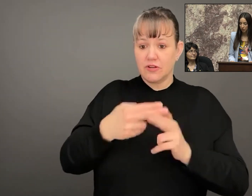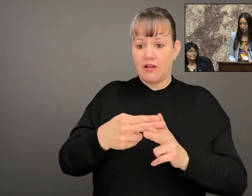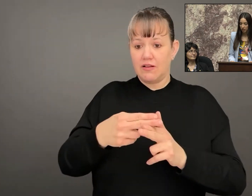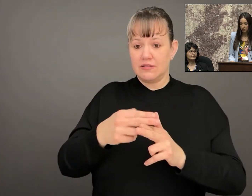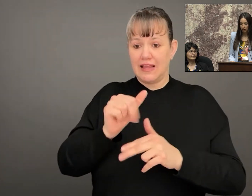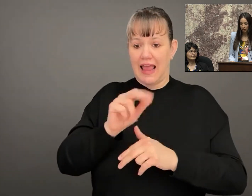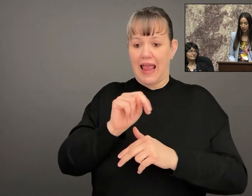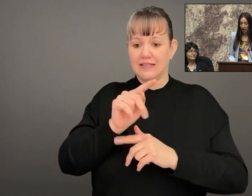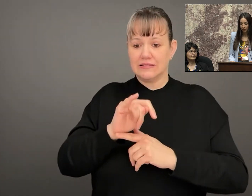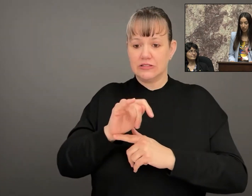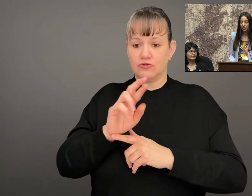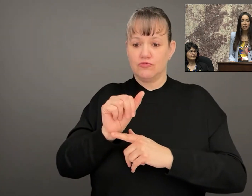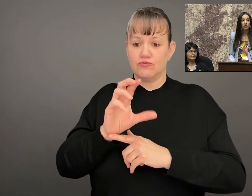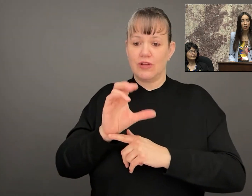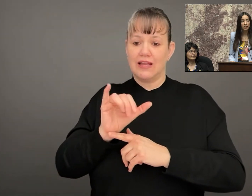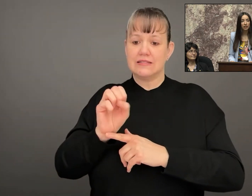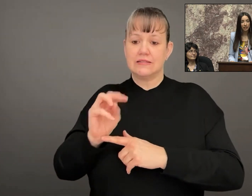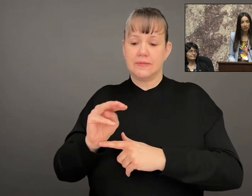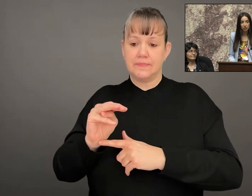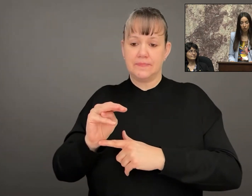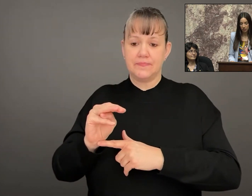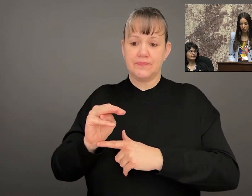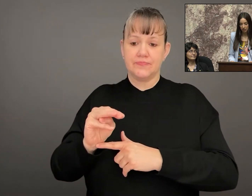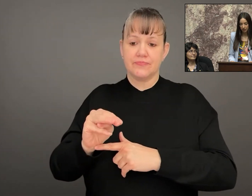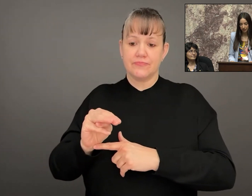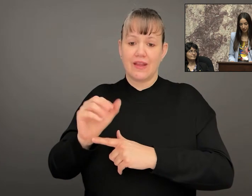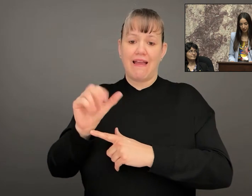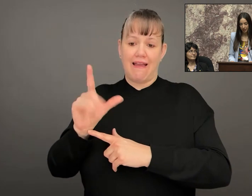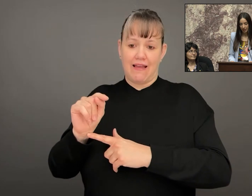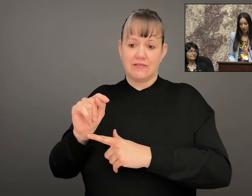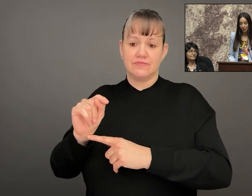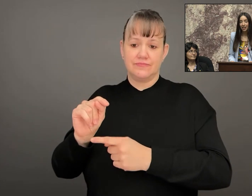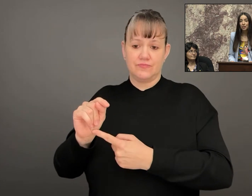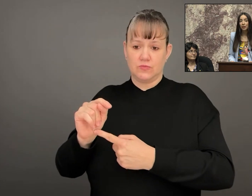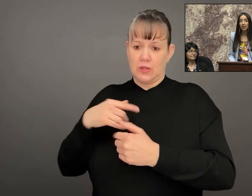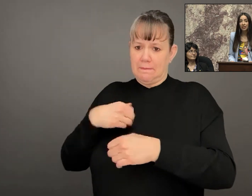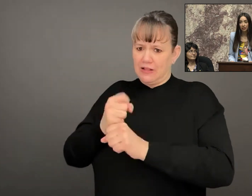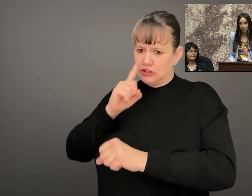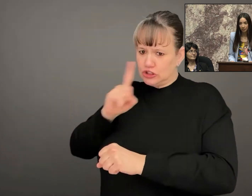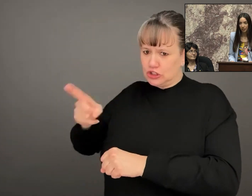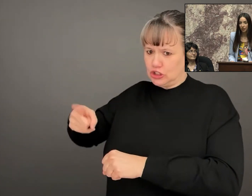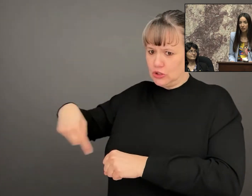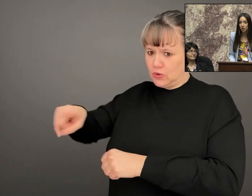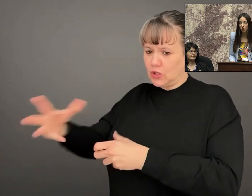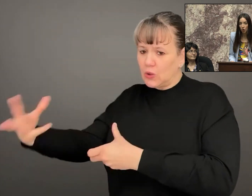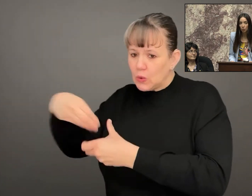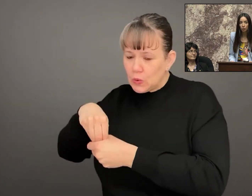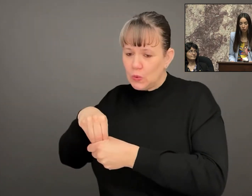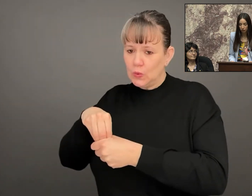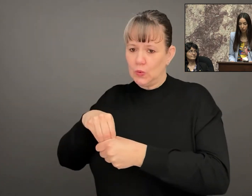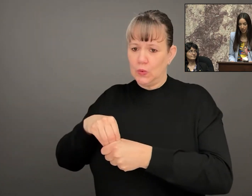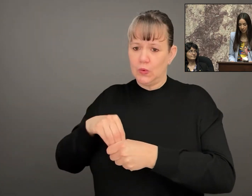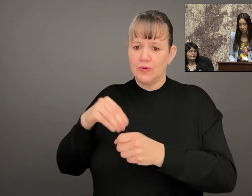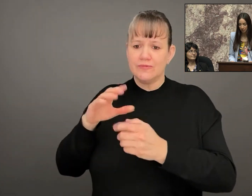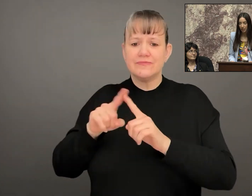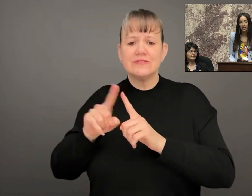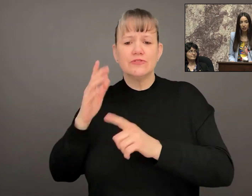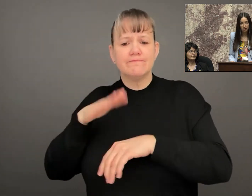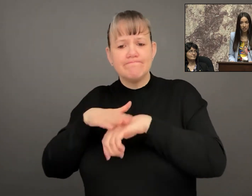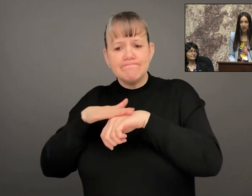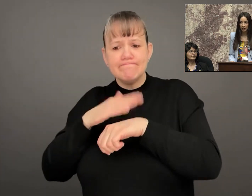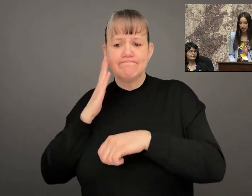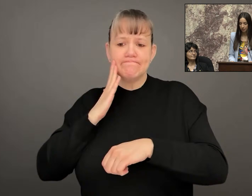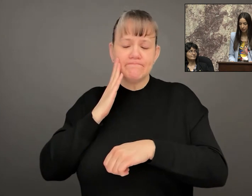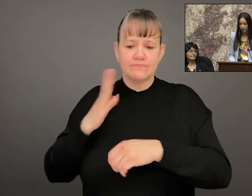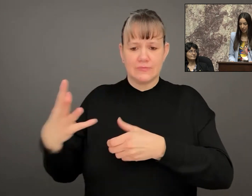racialized communities are collaboratively involved in leading this process. But let's be clear, there is no room for racism in